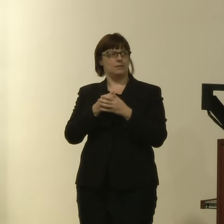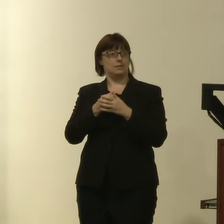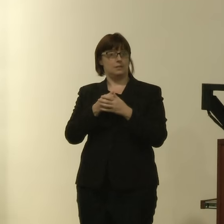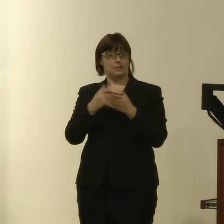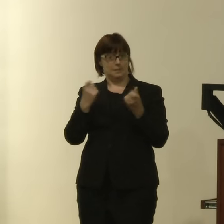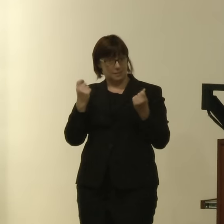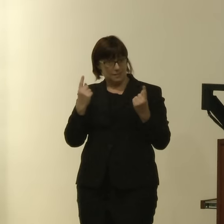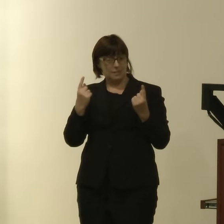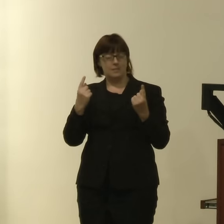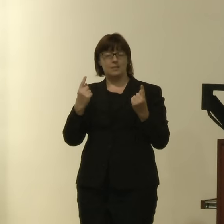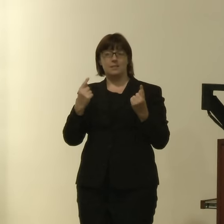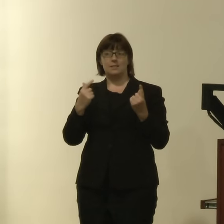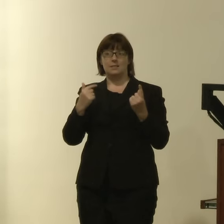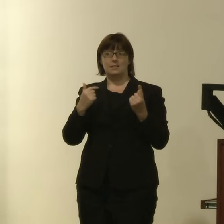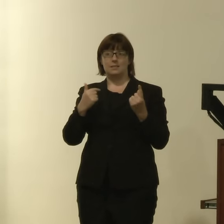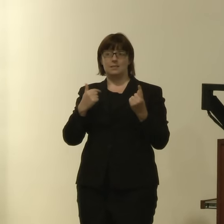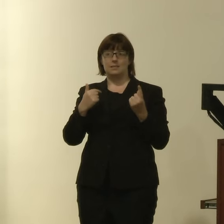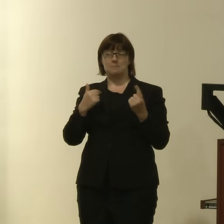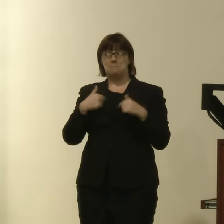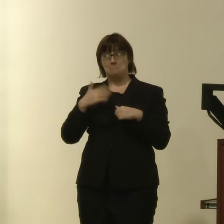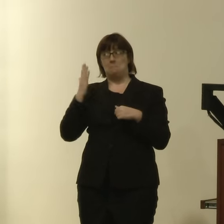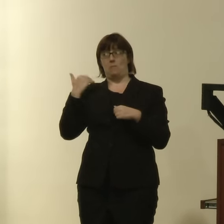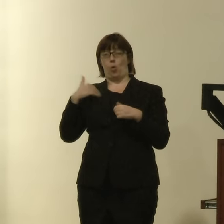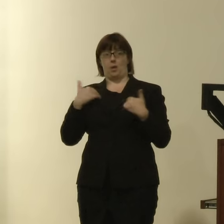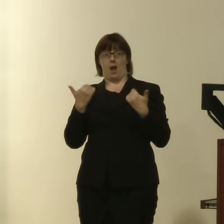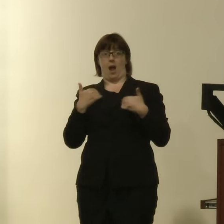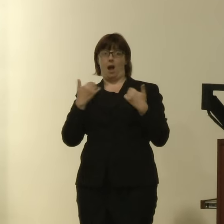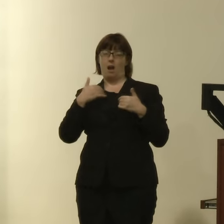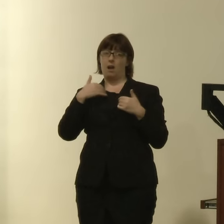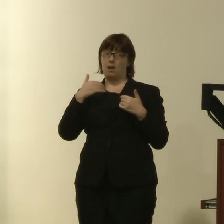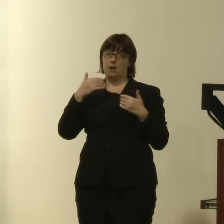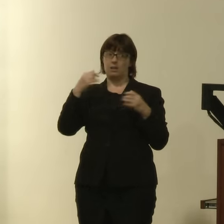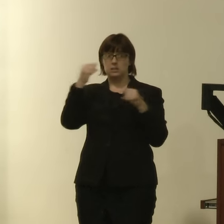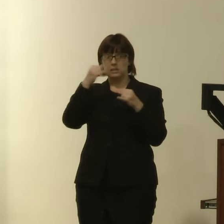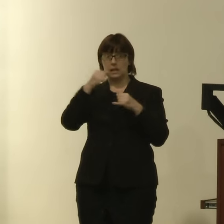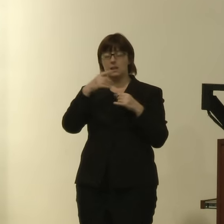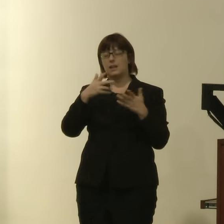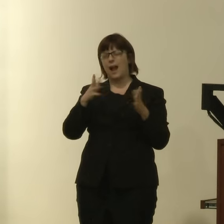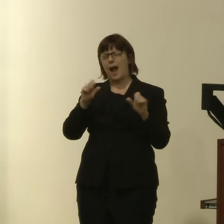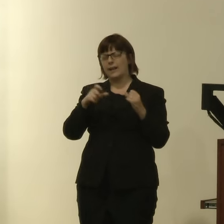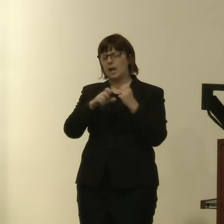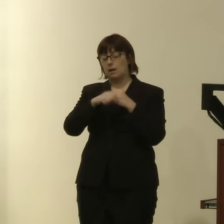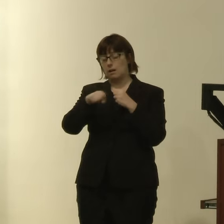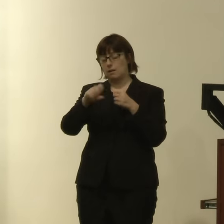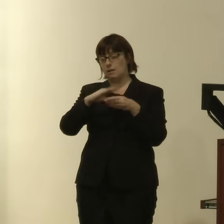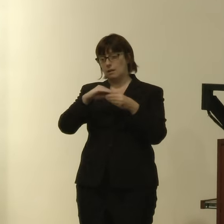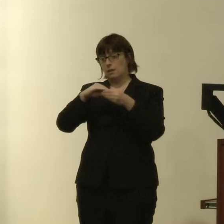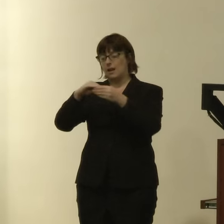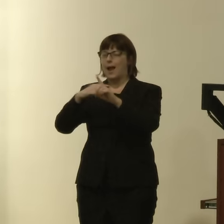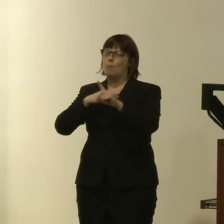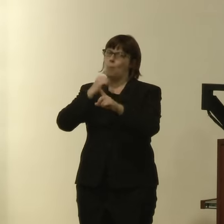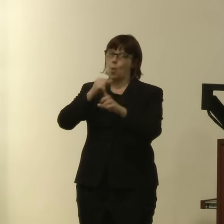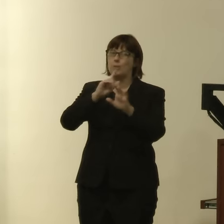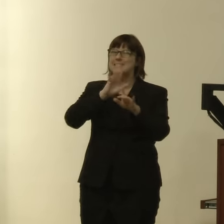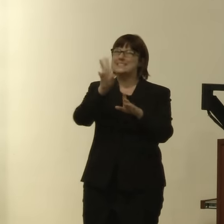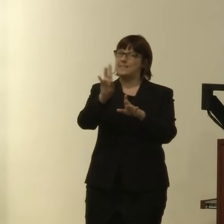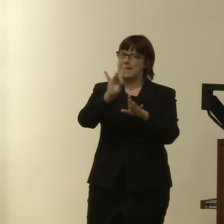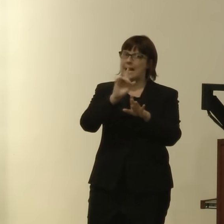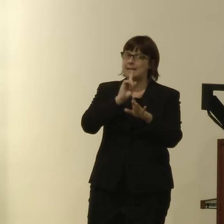foolishness, again, youthful foolishness of, and I could go on and on, but I won't. And it's not 78 is great.